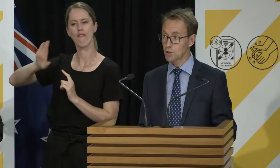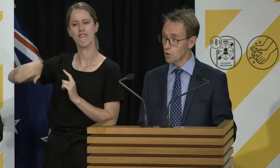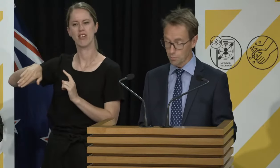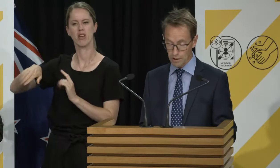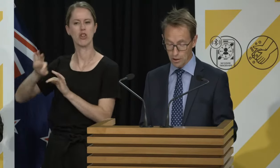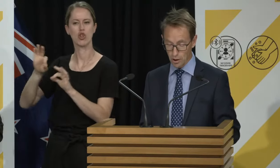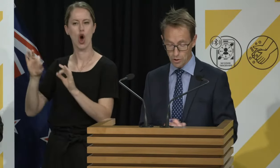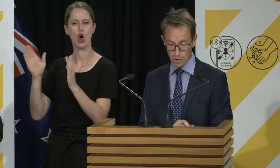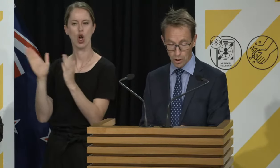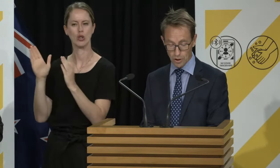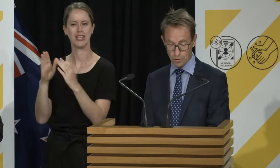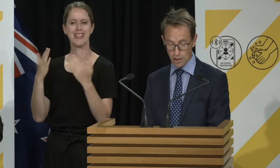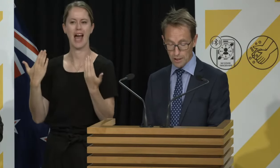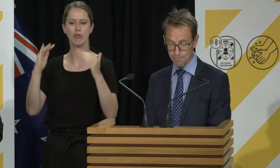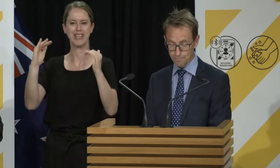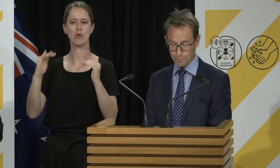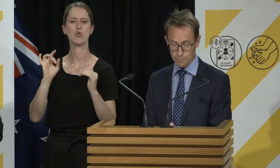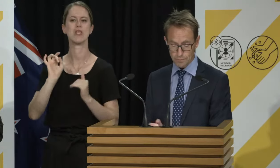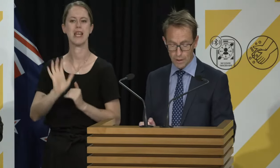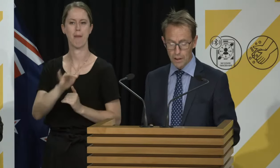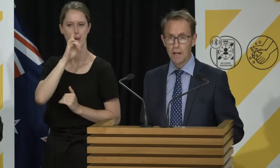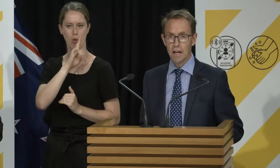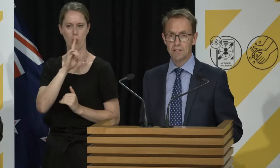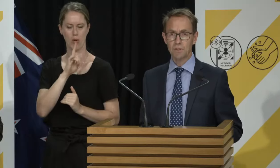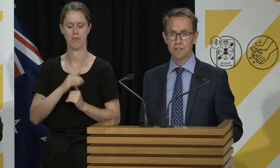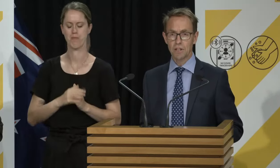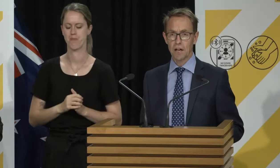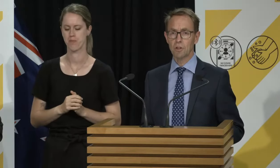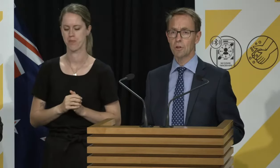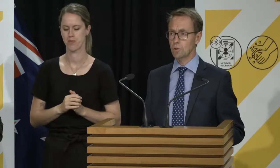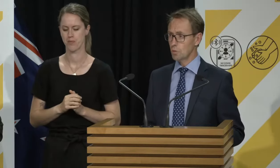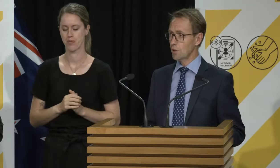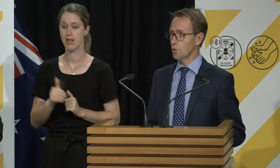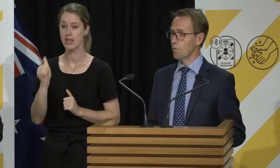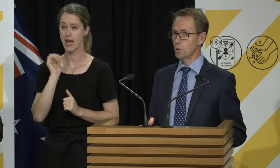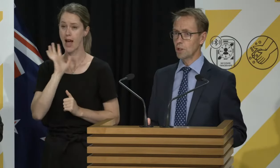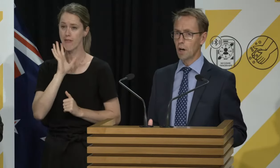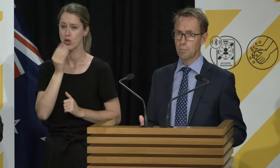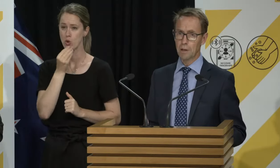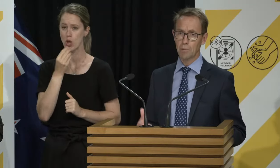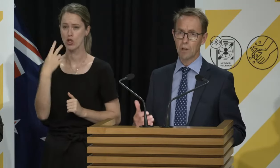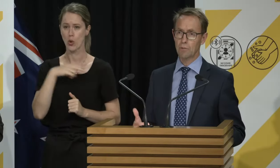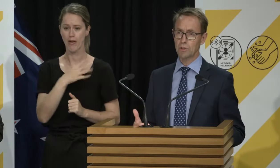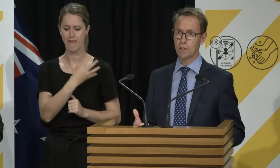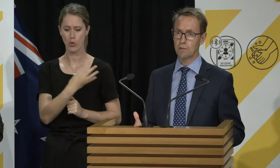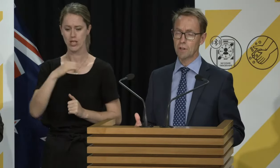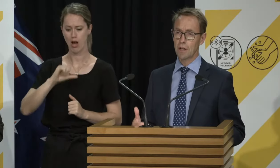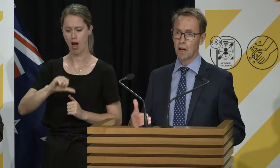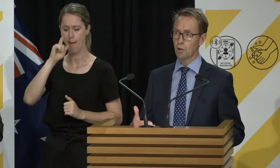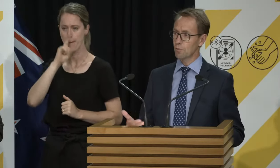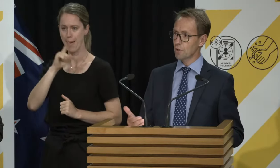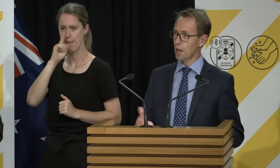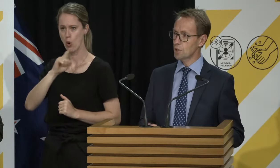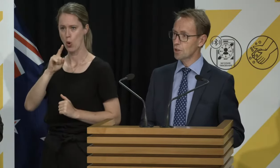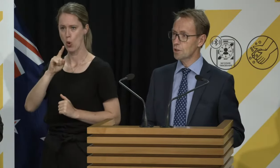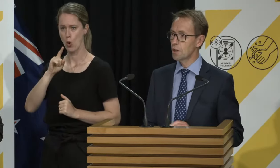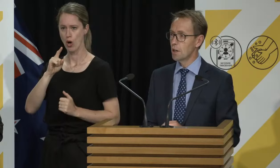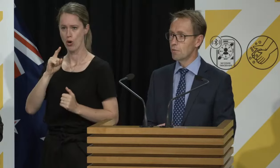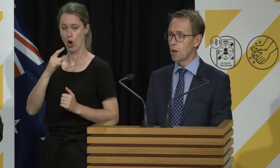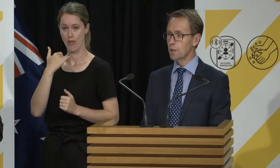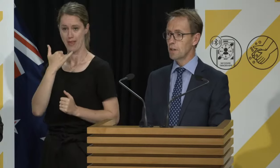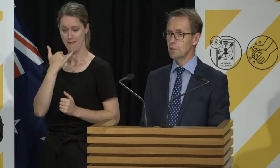reclassified as not being a close contact. As of yesterday afternoon, 249 people had received a